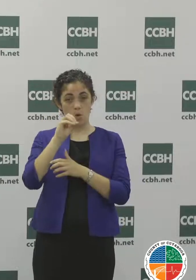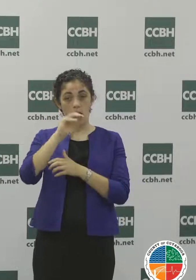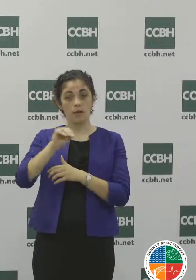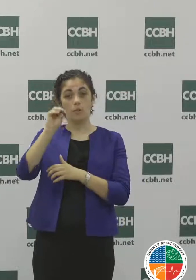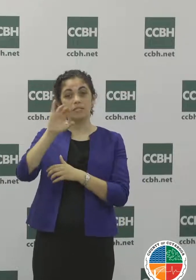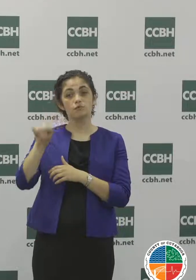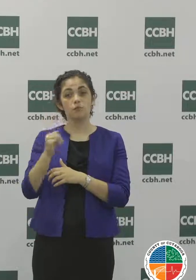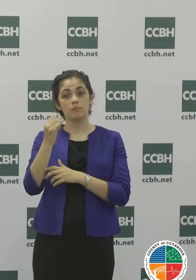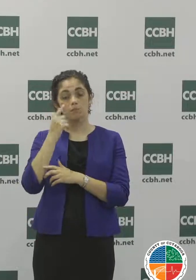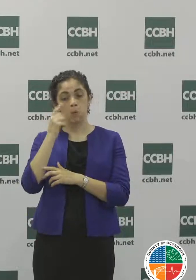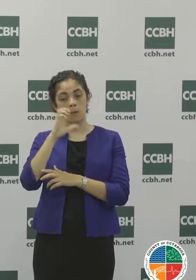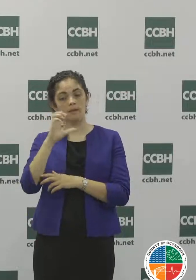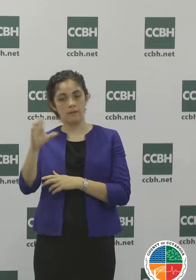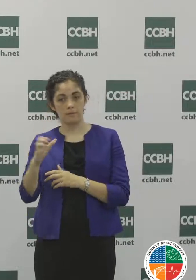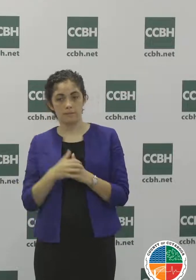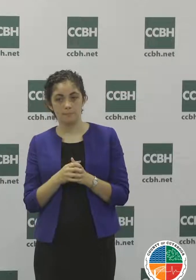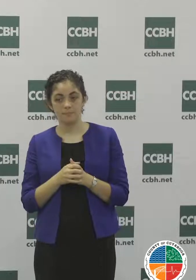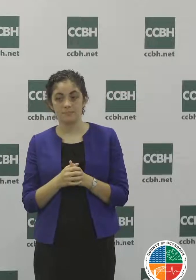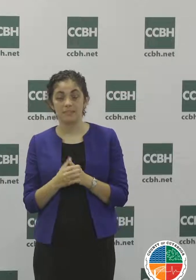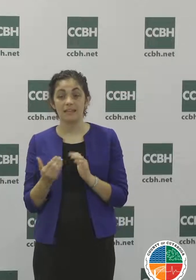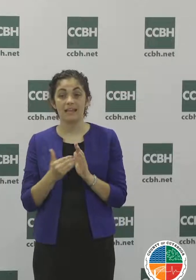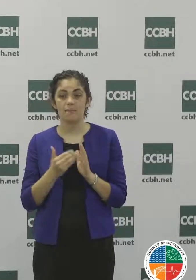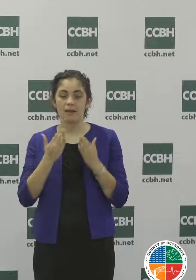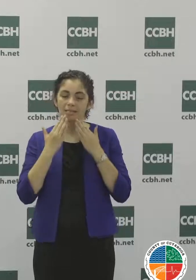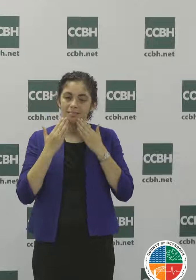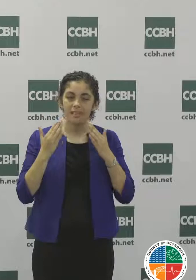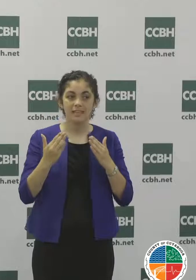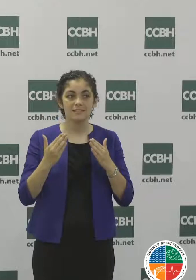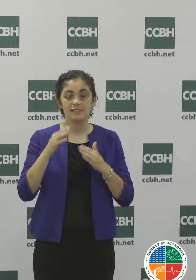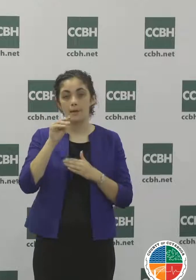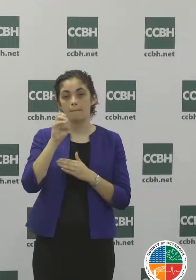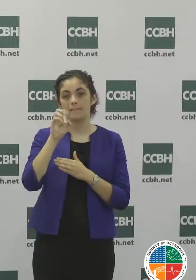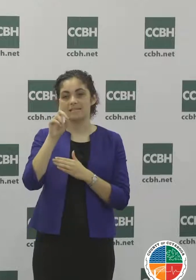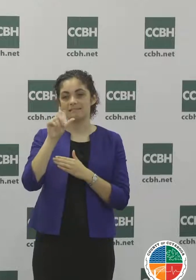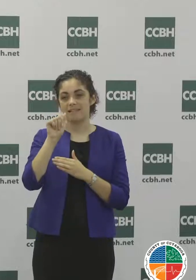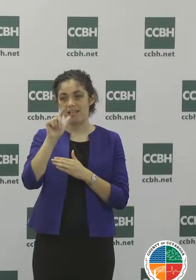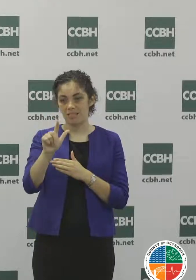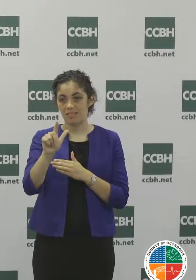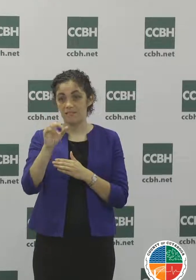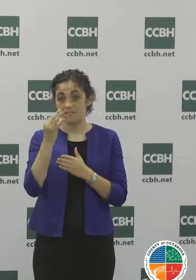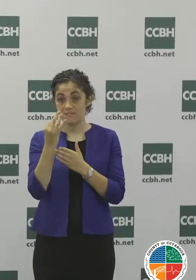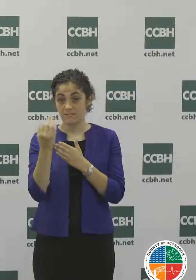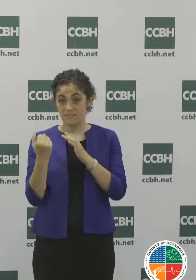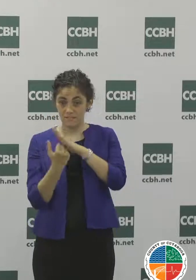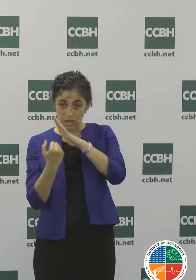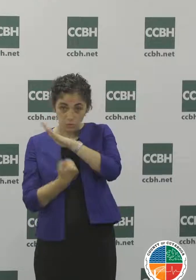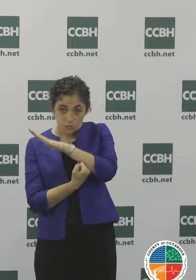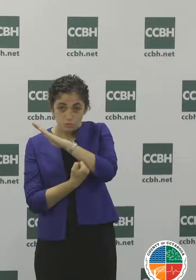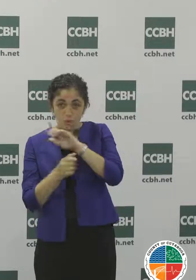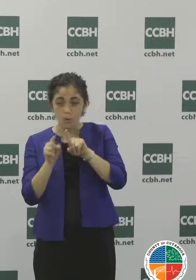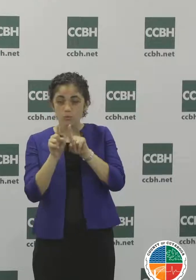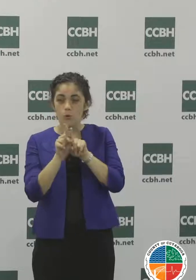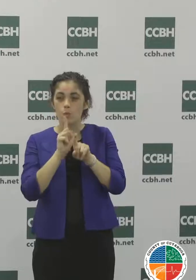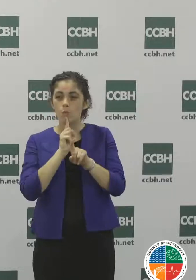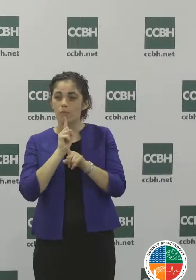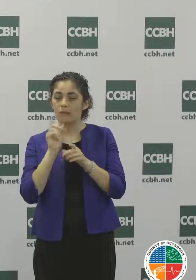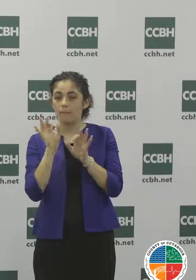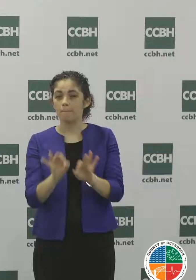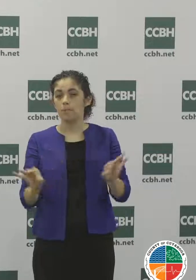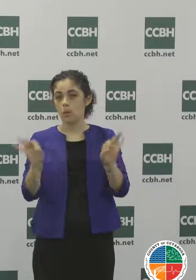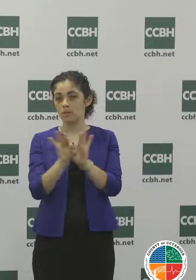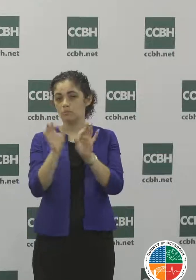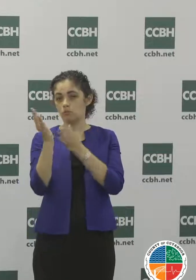Cuyahoga County. Again, my sincere thanks to the Mandel Foundation for helping to make these critical services